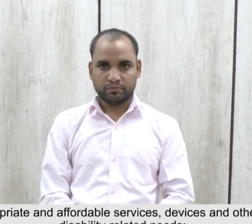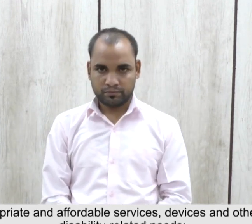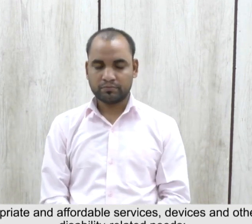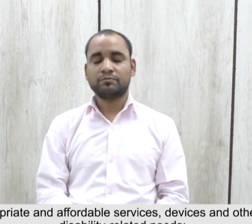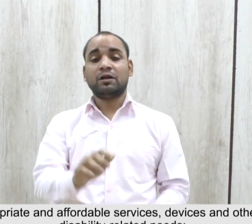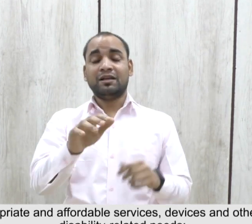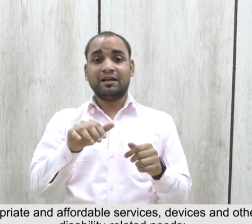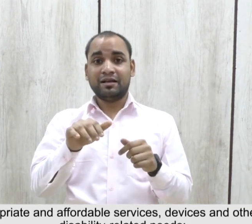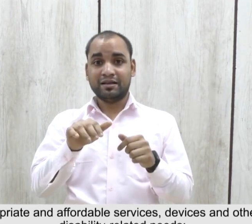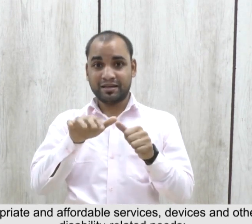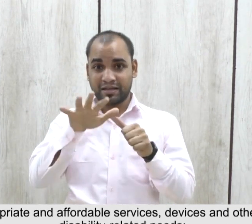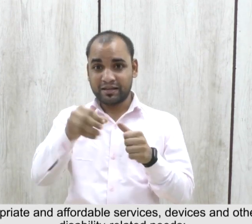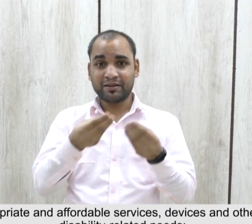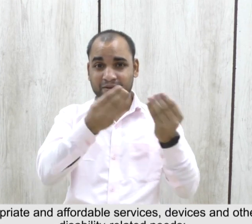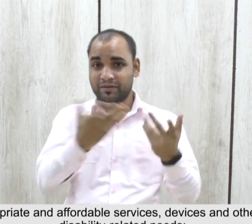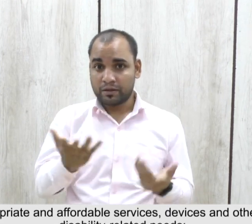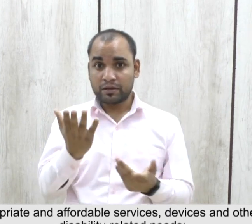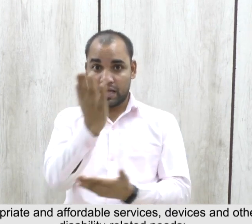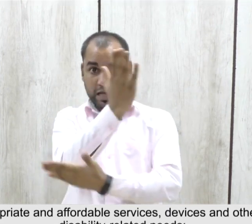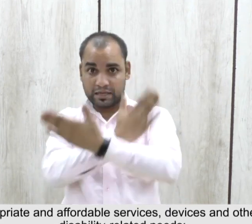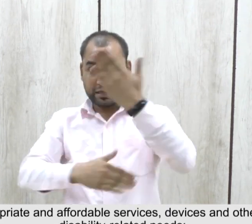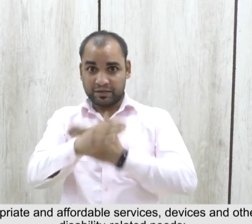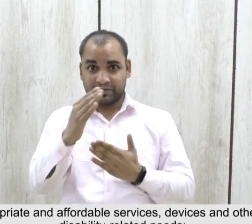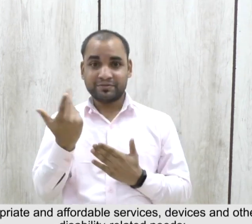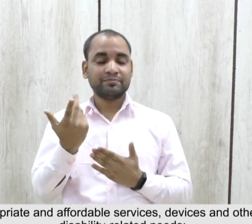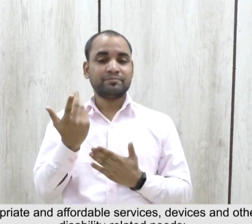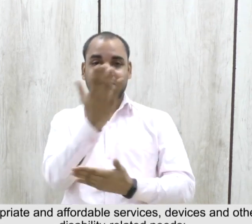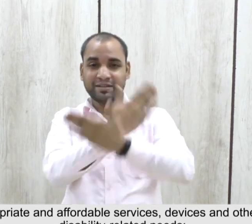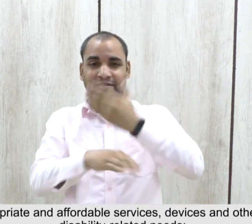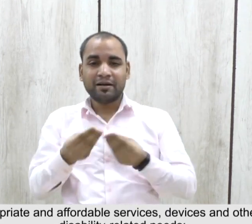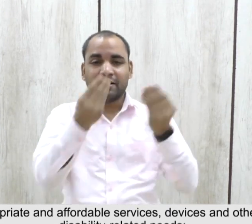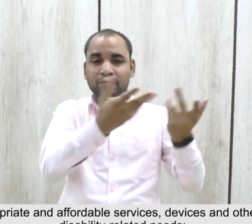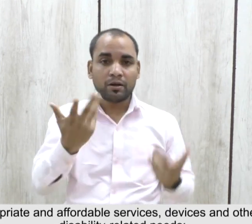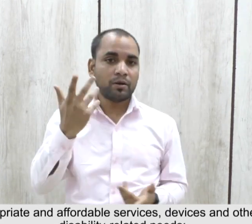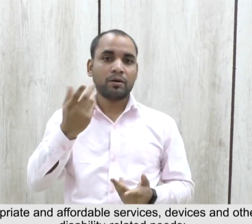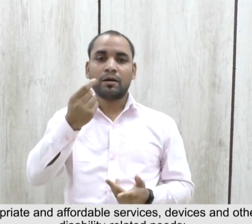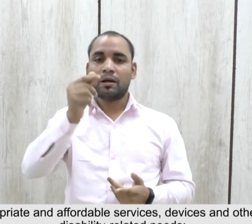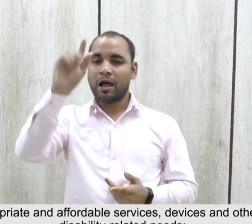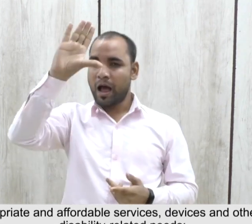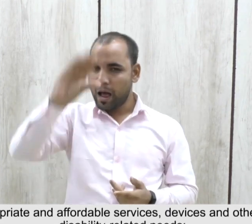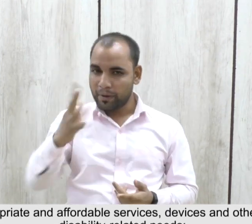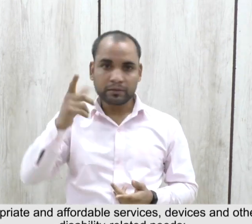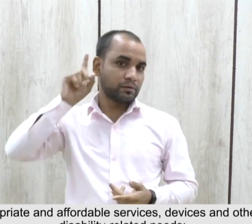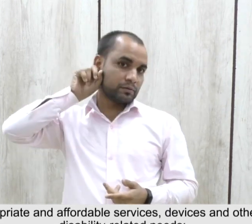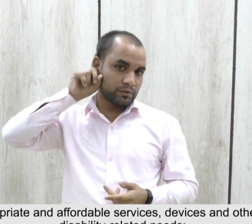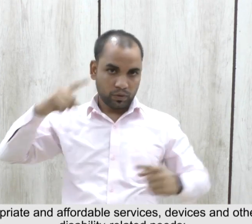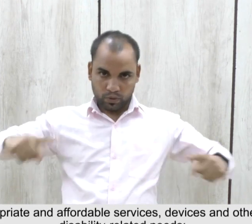Access to appropriate and affordable services, devices, and other assistance for disability-related needs.